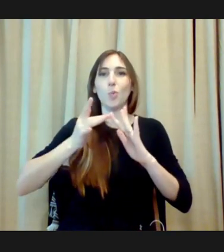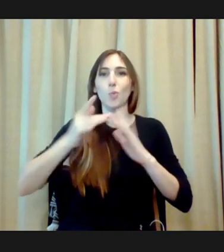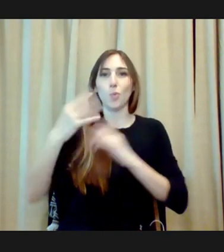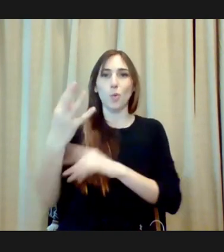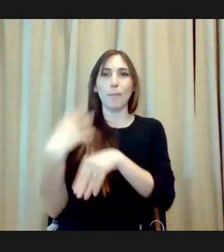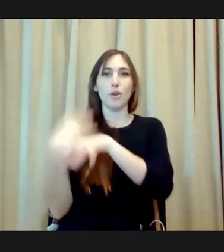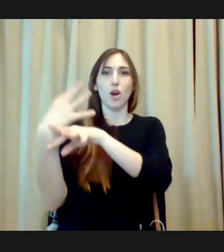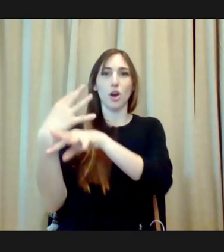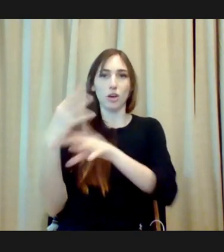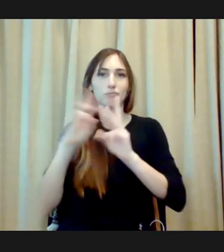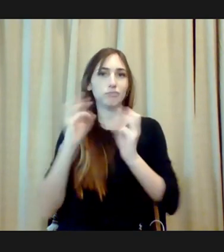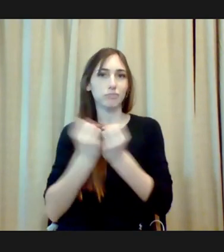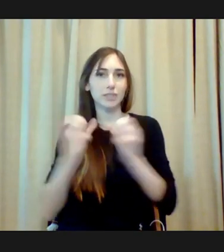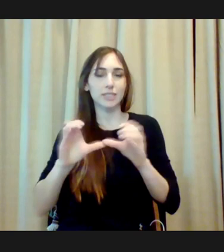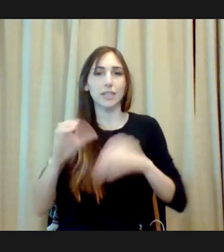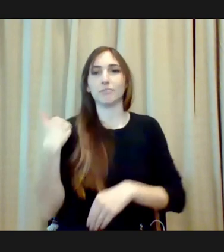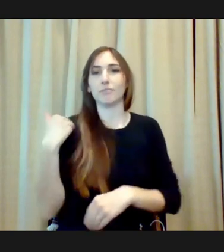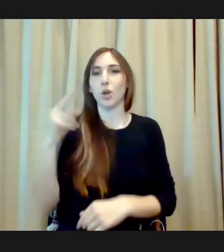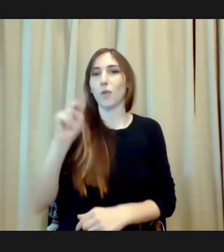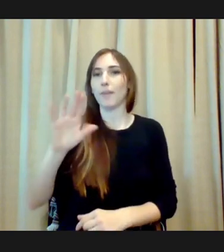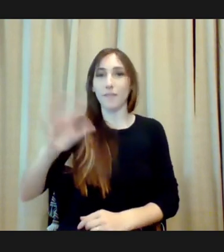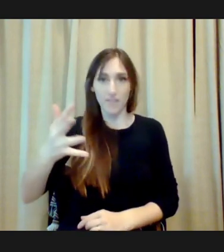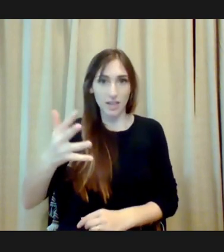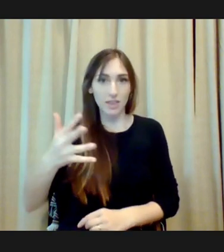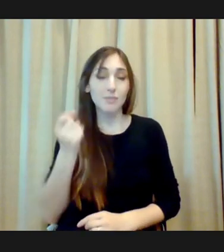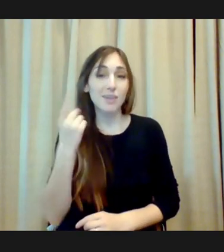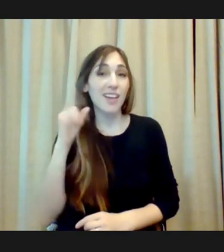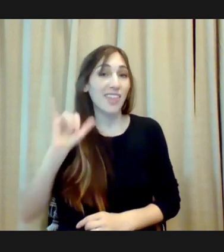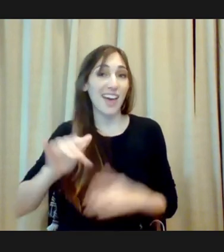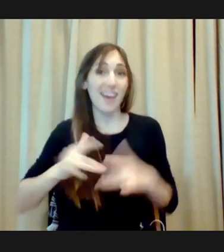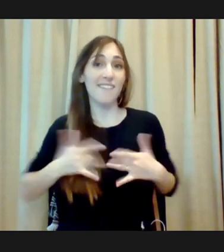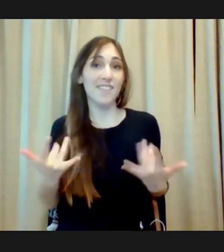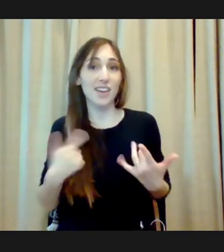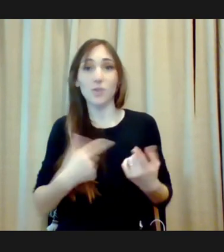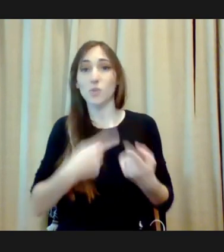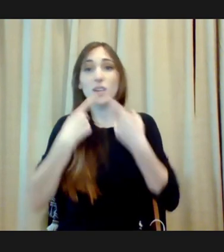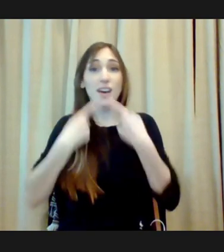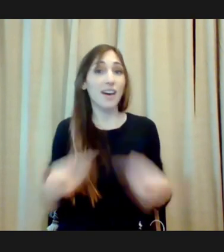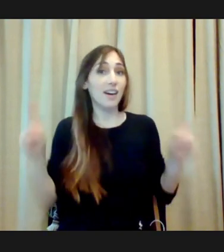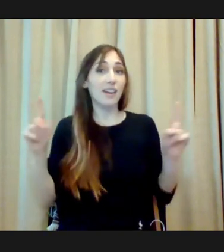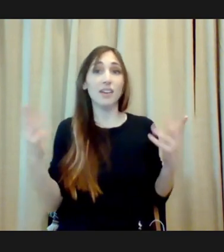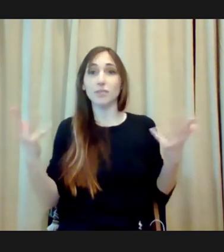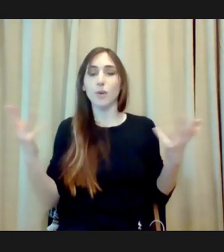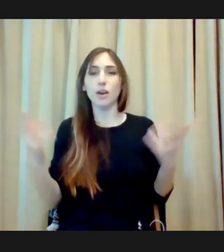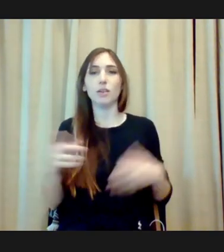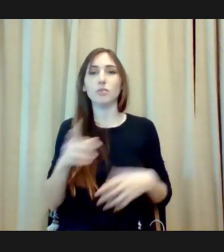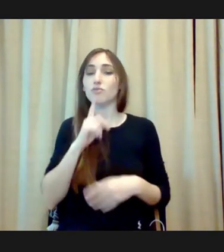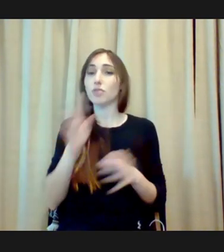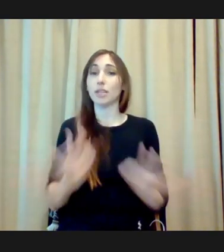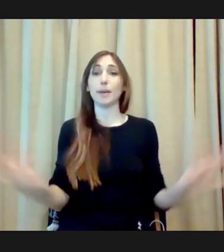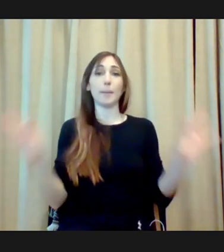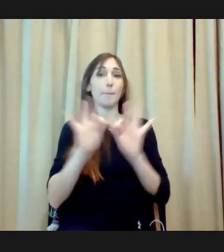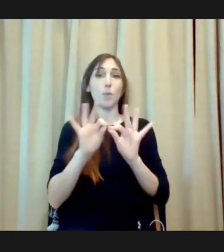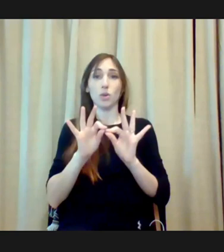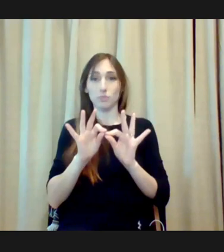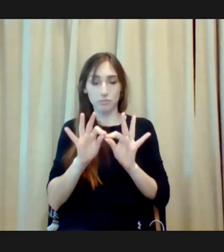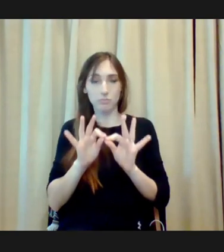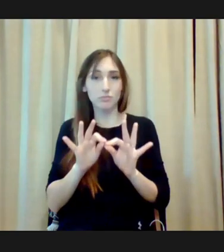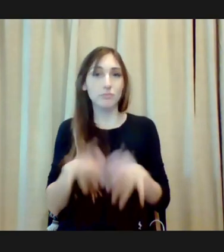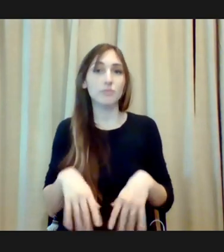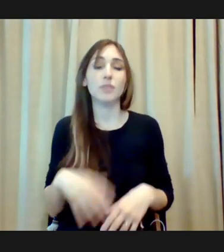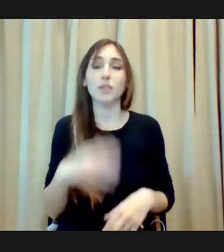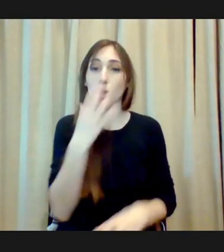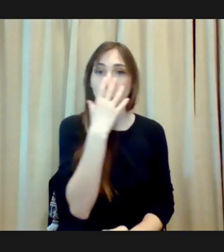5th. But at that event, we announced that what's going to be really important here is as wolves get